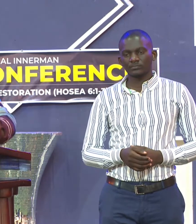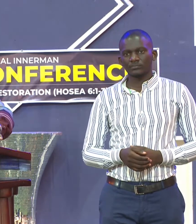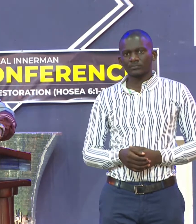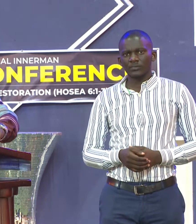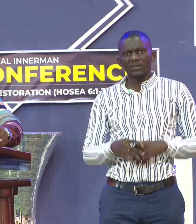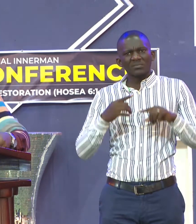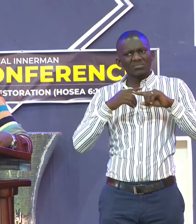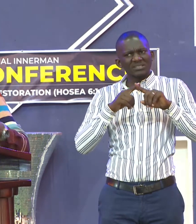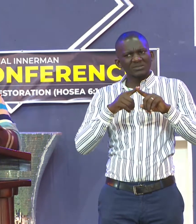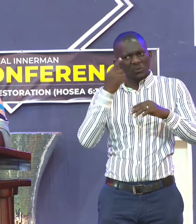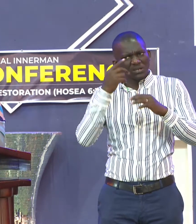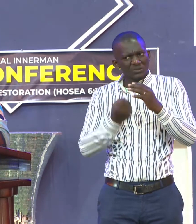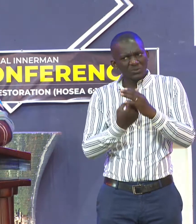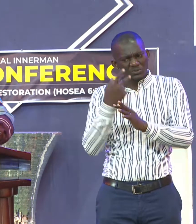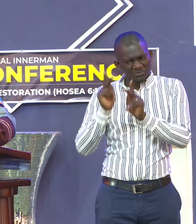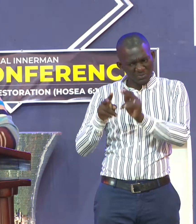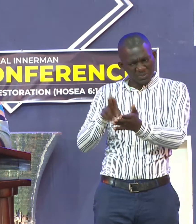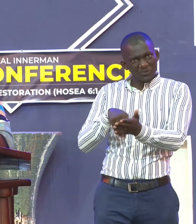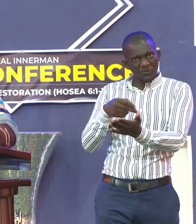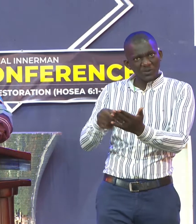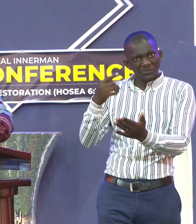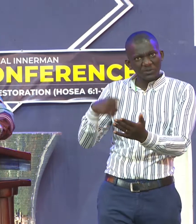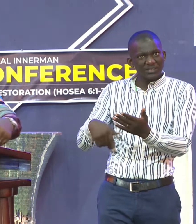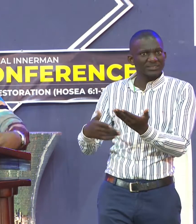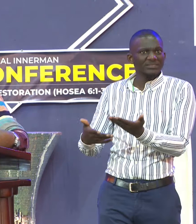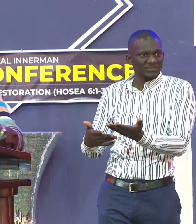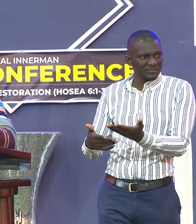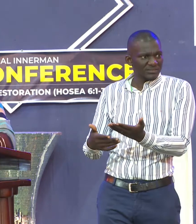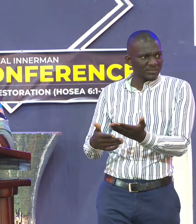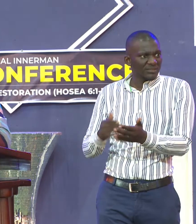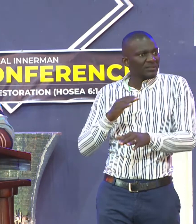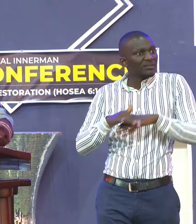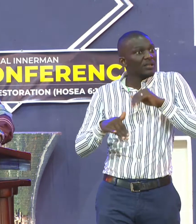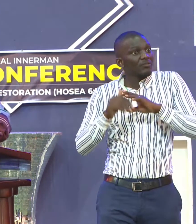well. But one of the things that caused them to fail